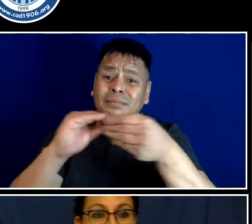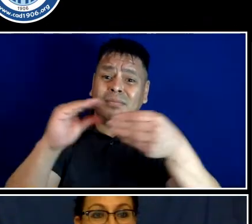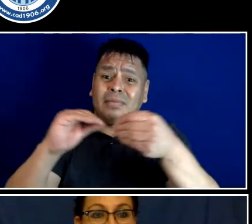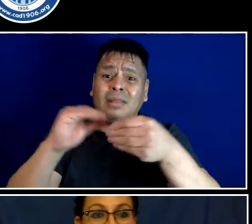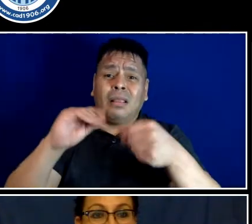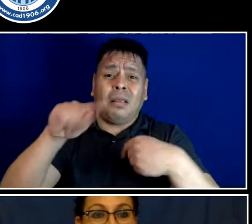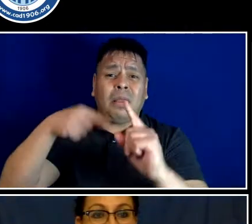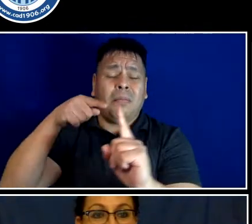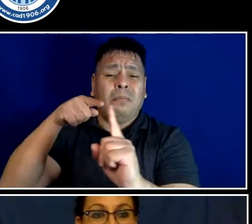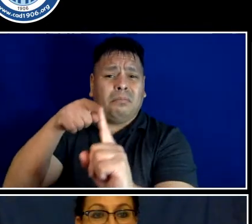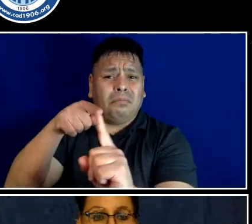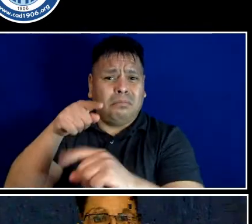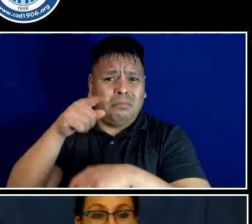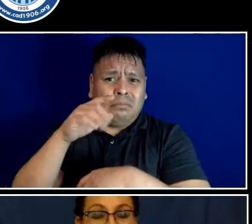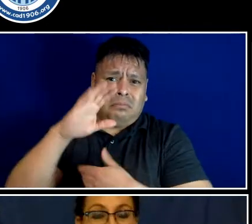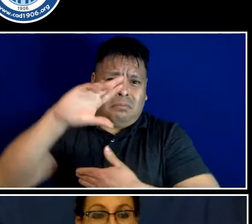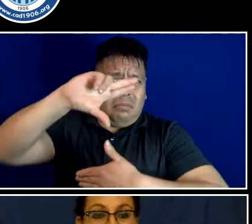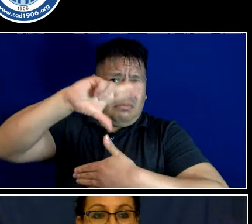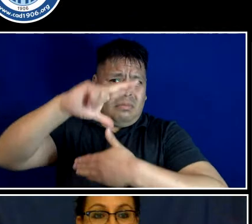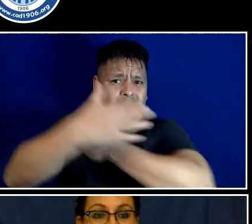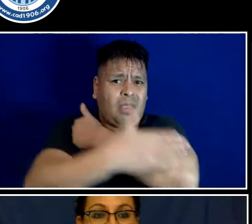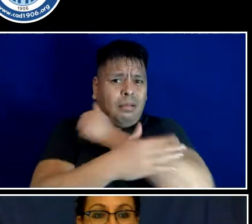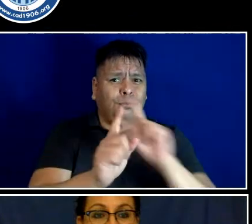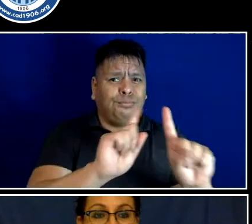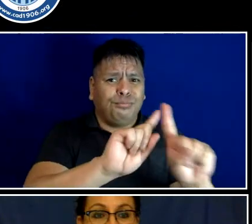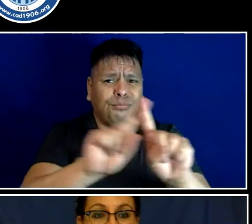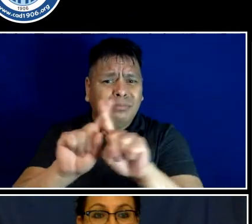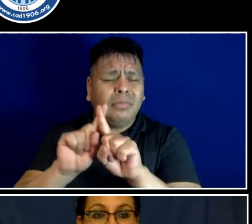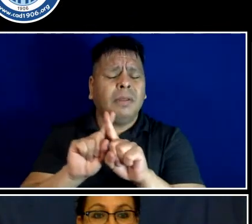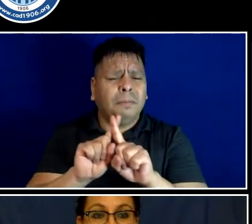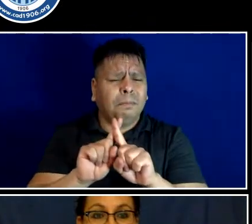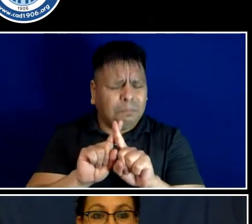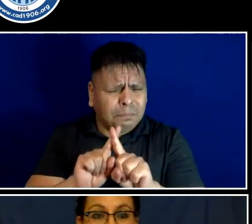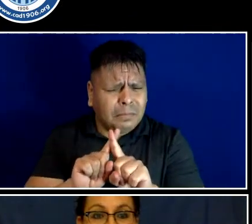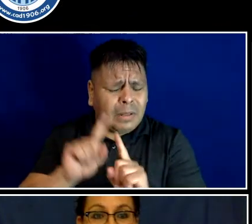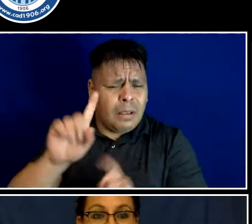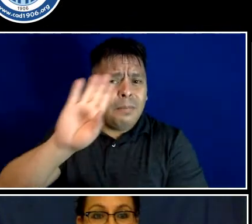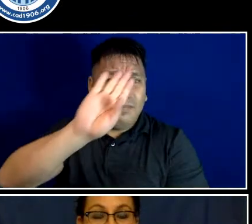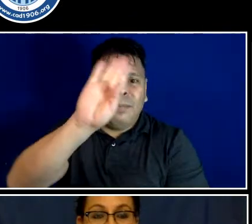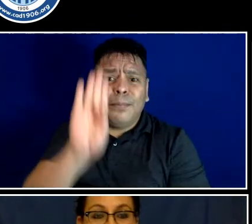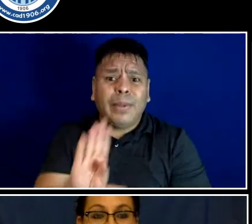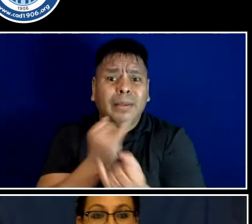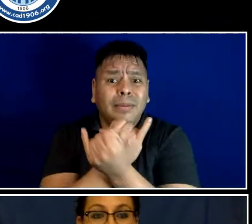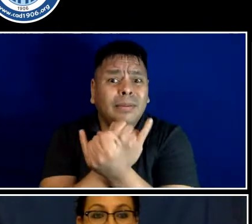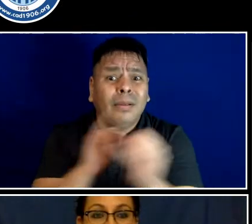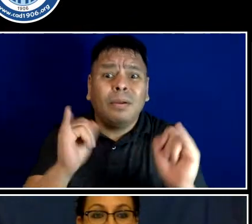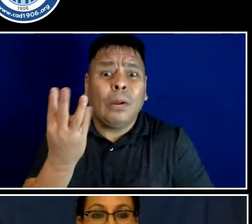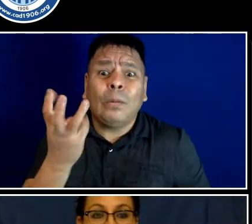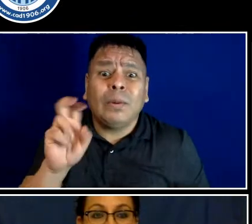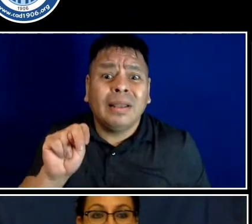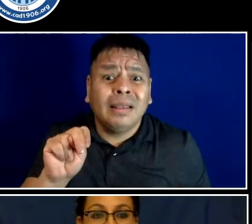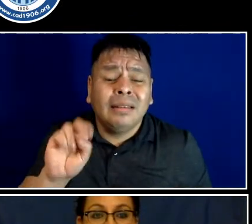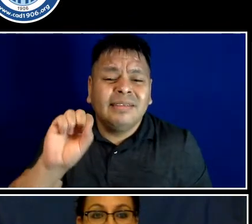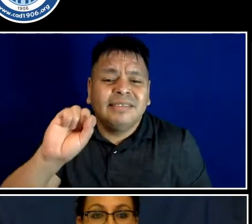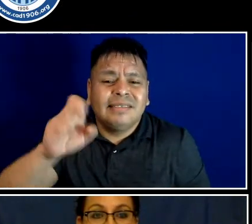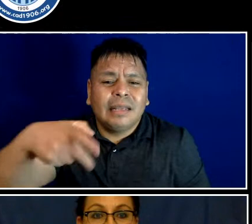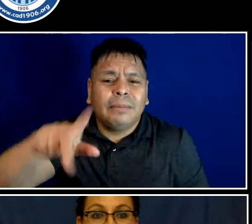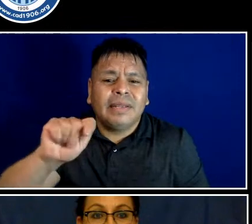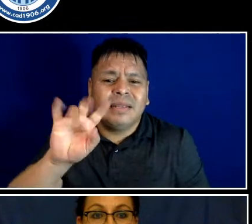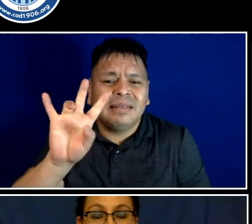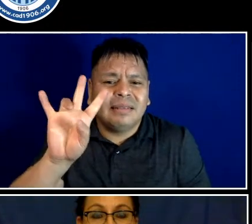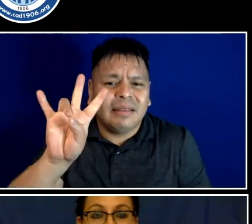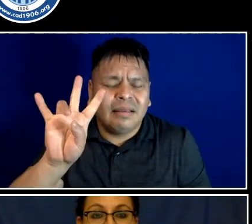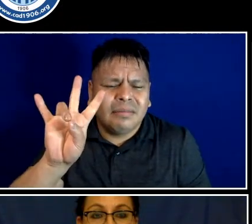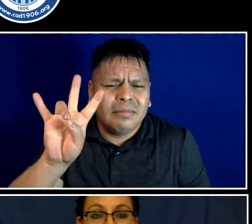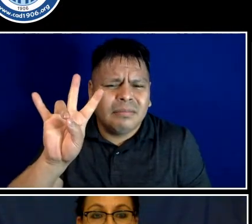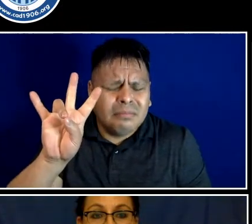go ahead. Like Maria was just saying, go ahead, Chris. Yeah, what Maria just